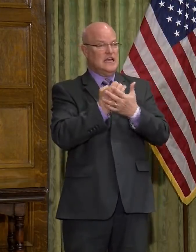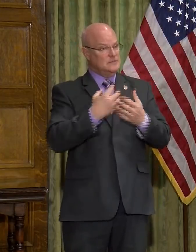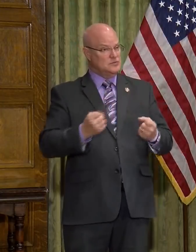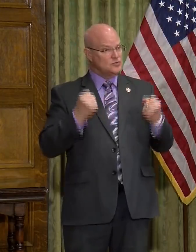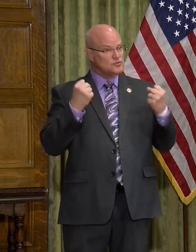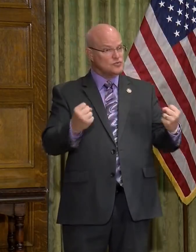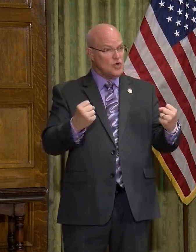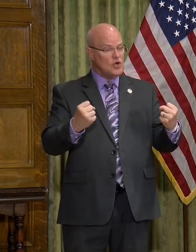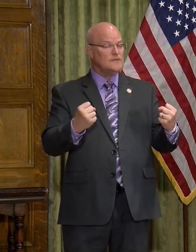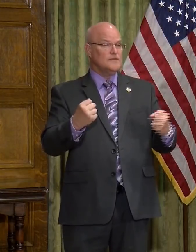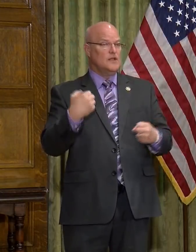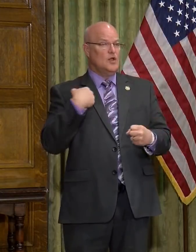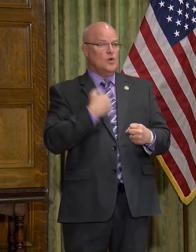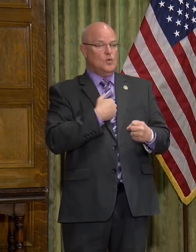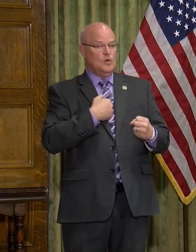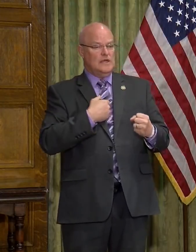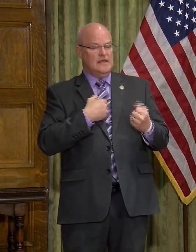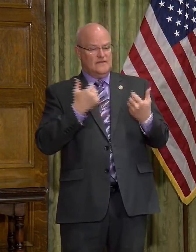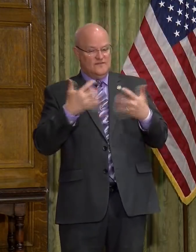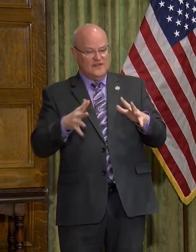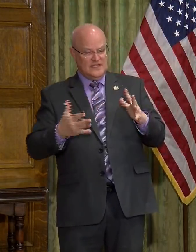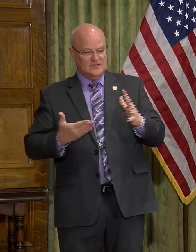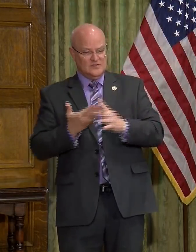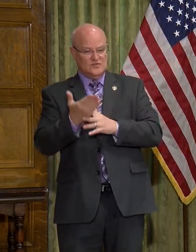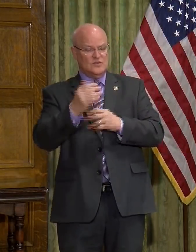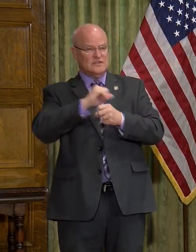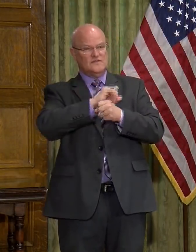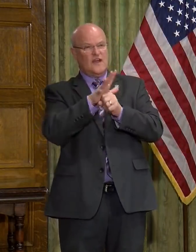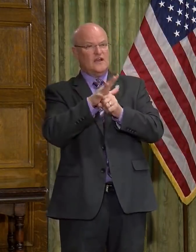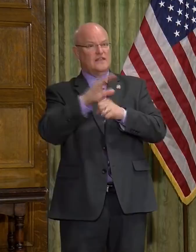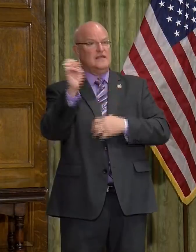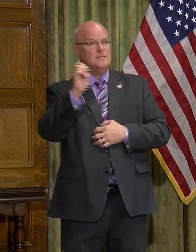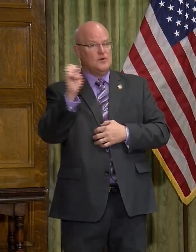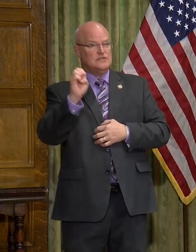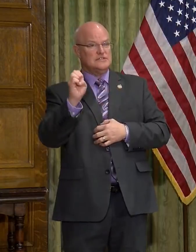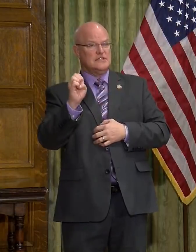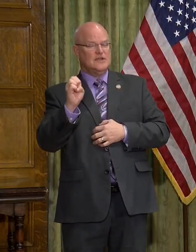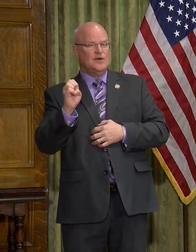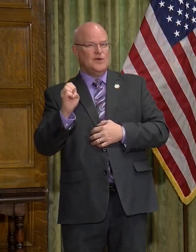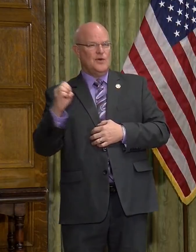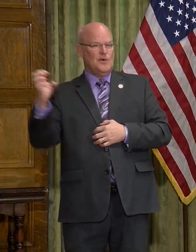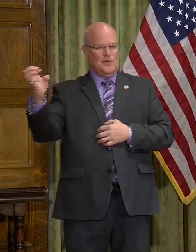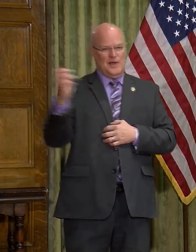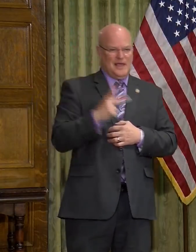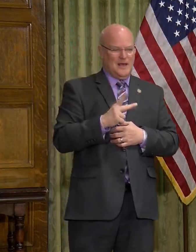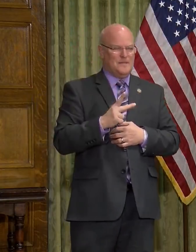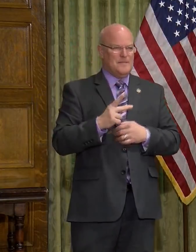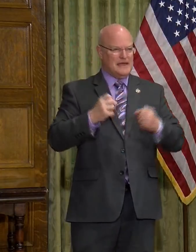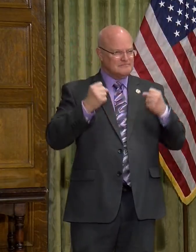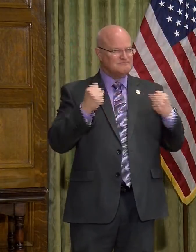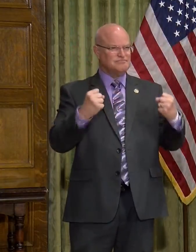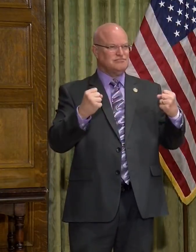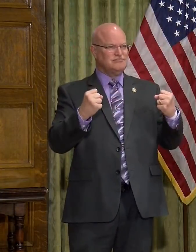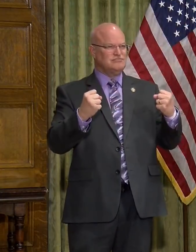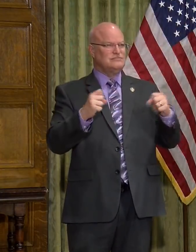as soon as we get through this virus and this emergency, we're going to come back in a very robust fashion.